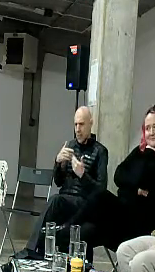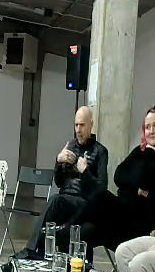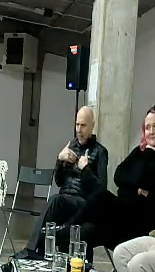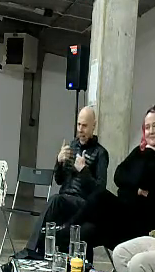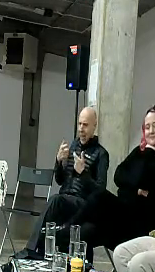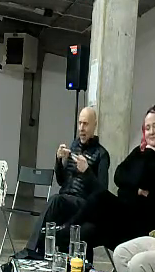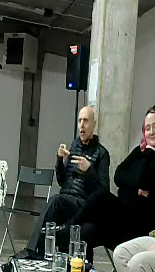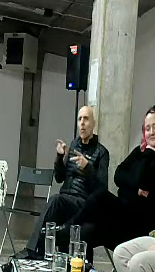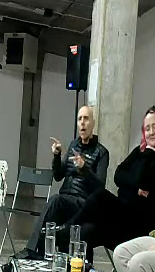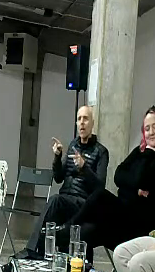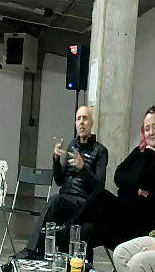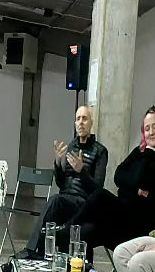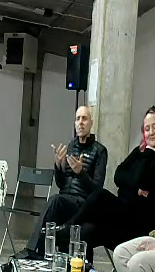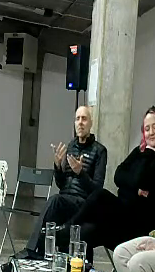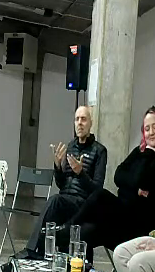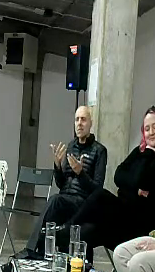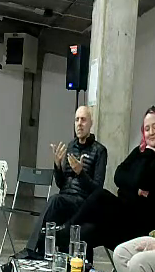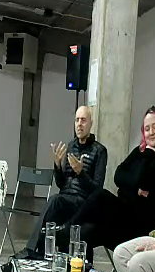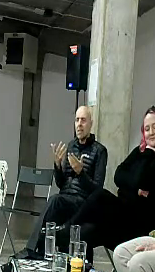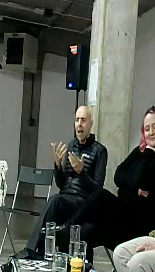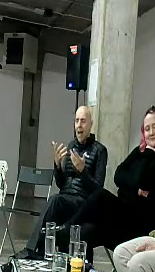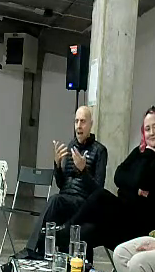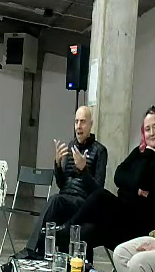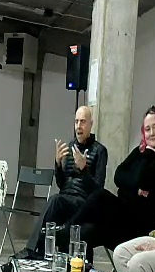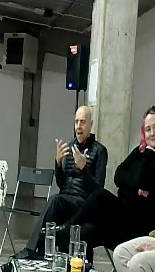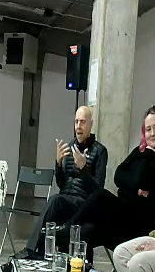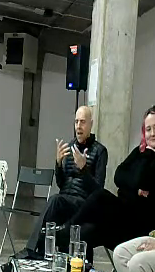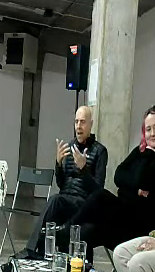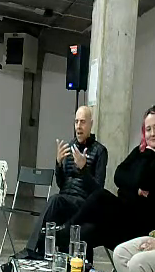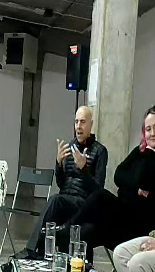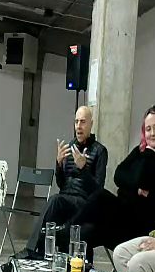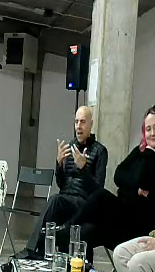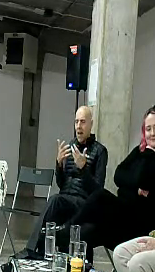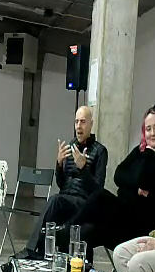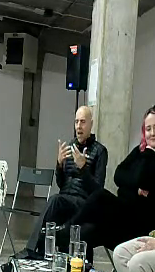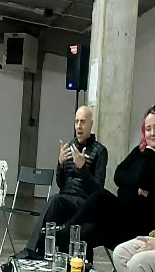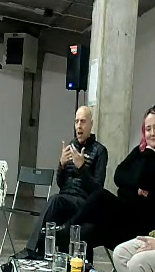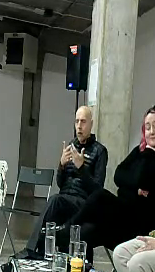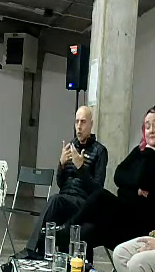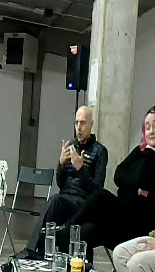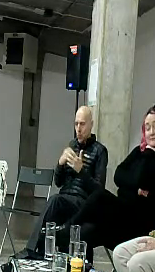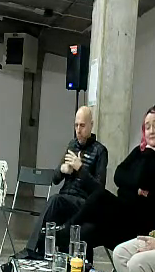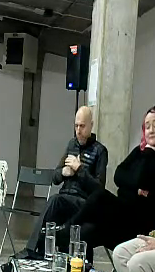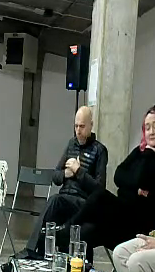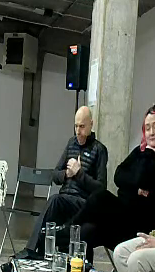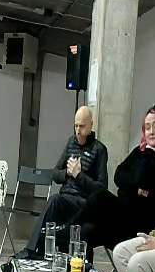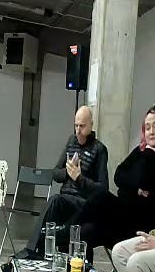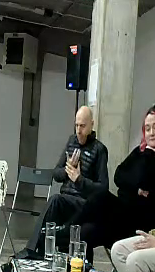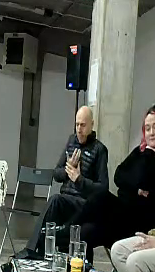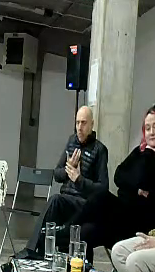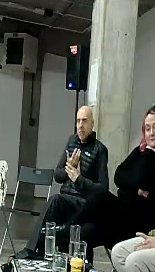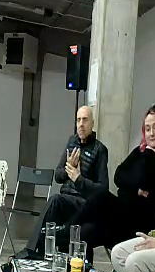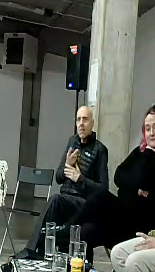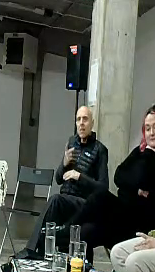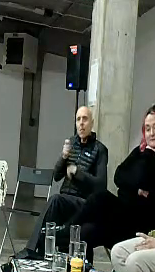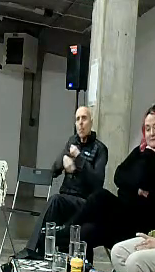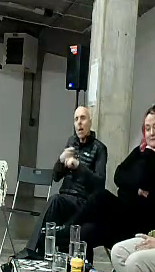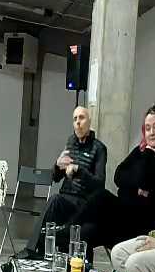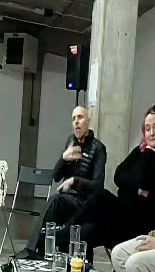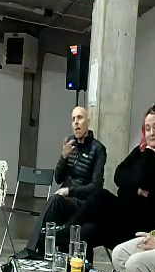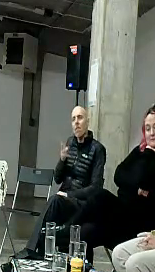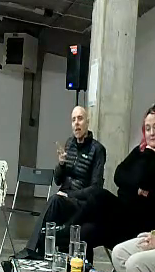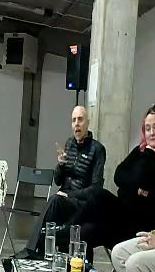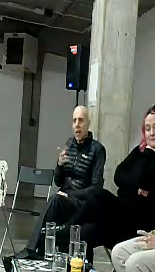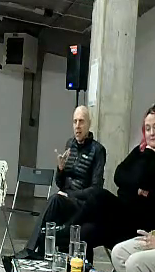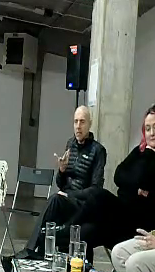room, about how to come alive again for us,